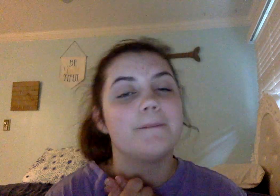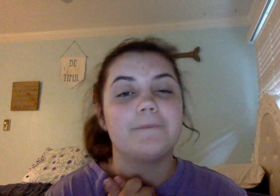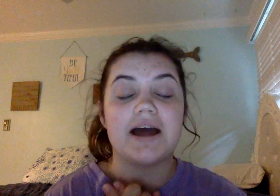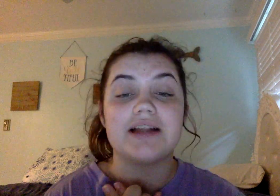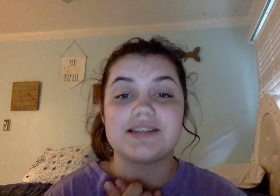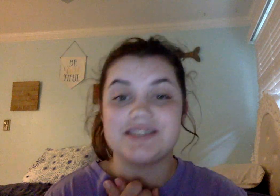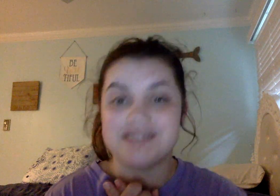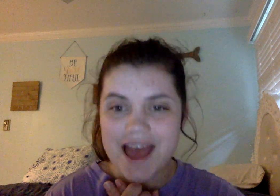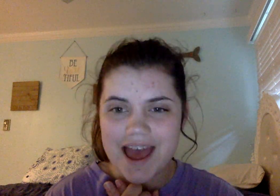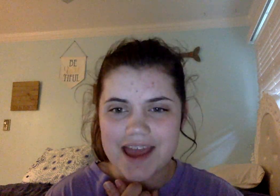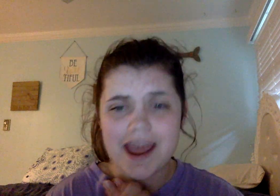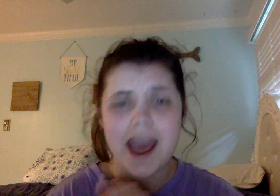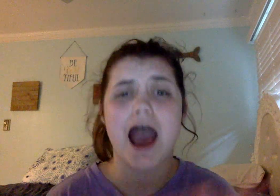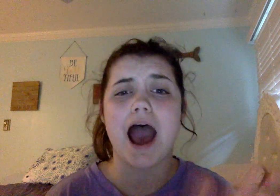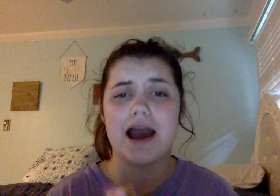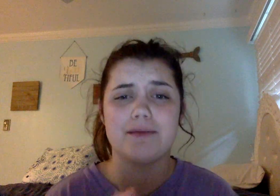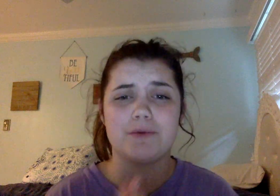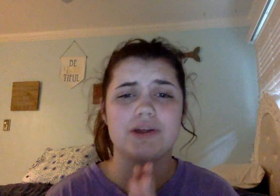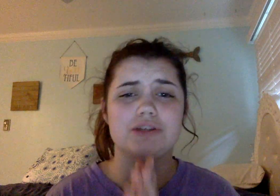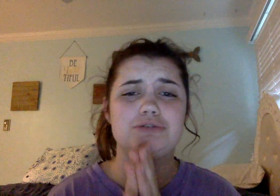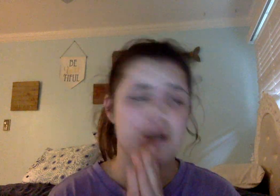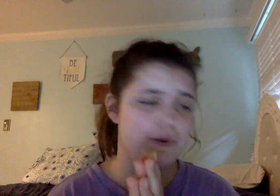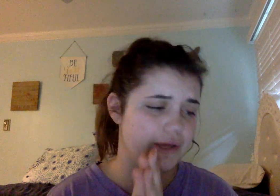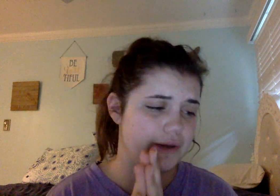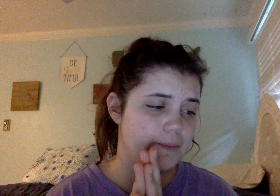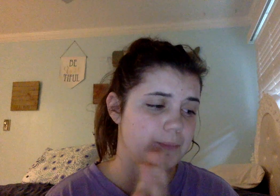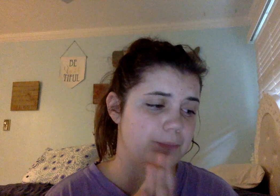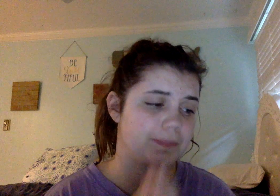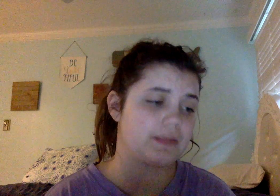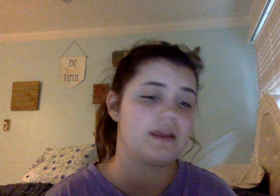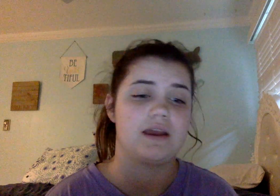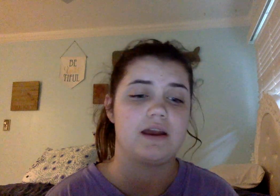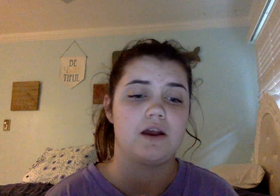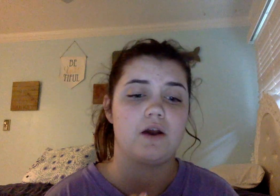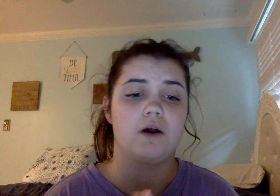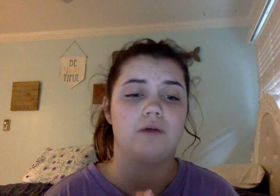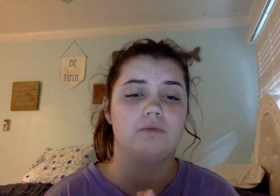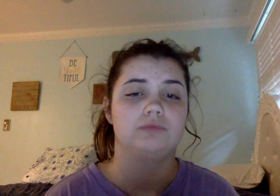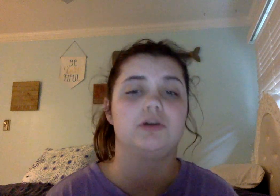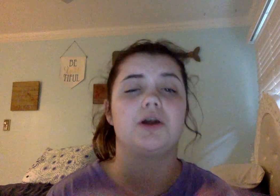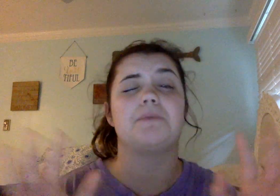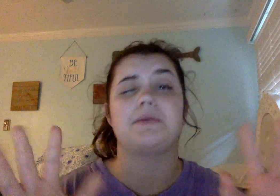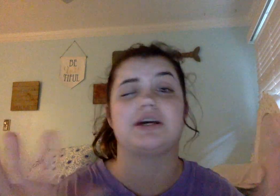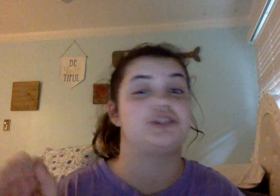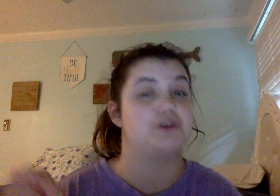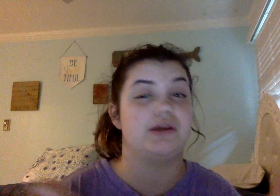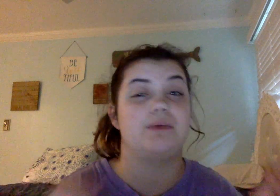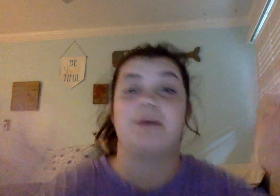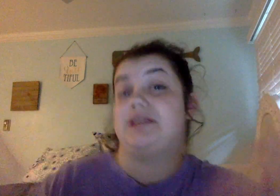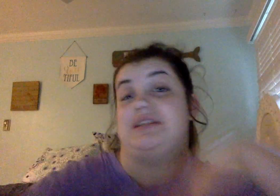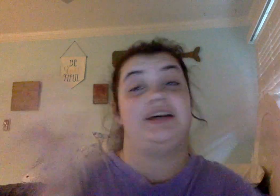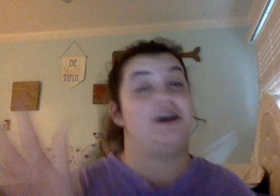But today I'm going to show you, or no, maybe not show you, but I'm going to tell